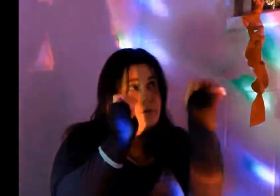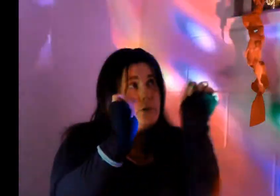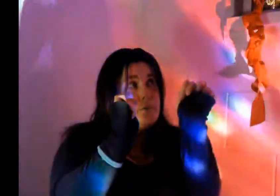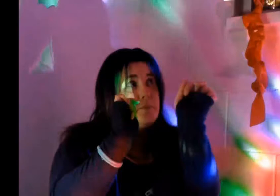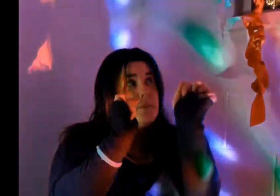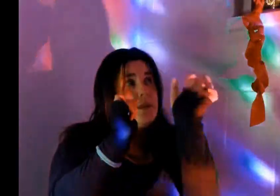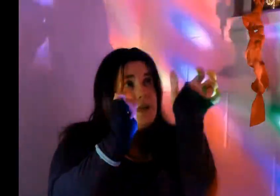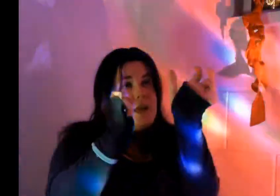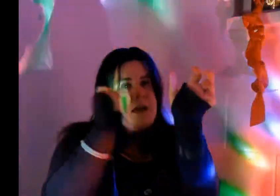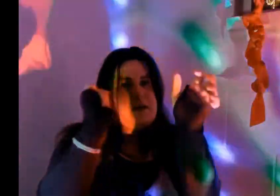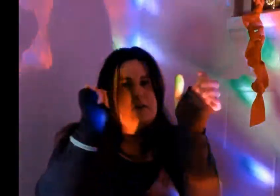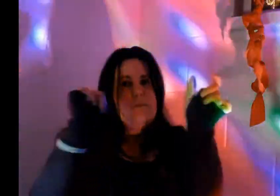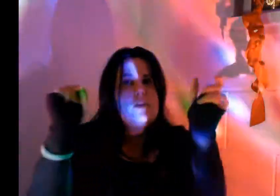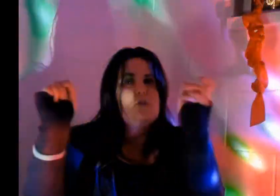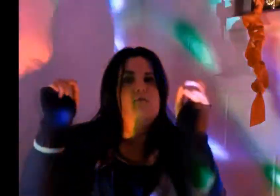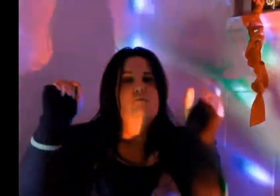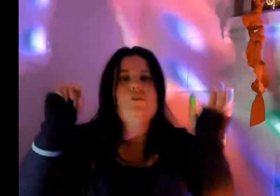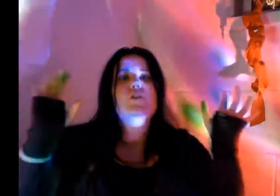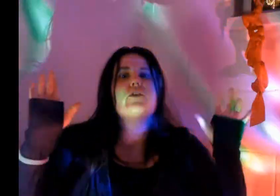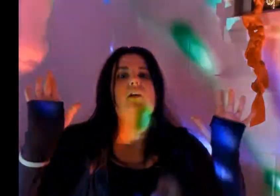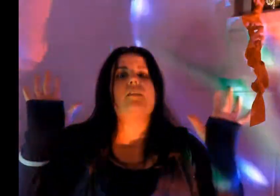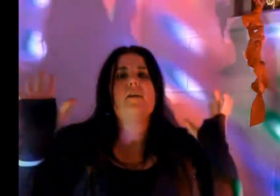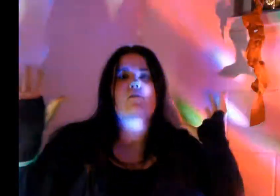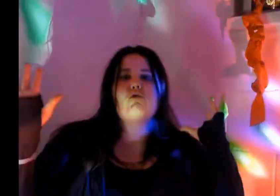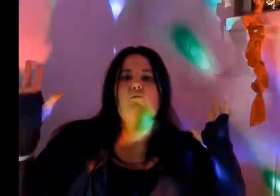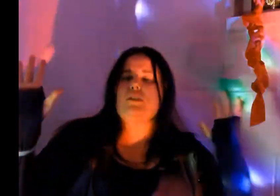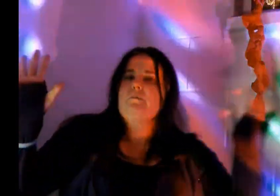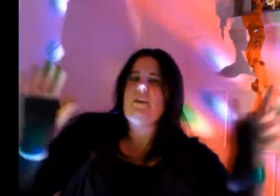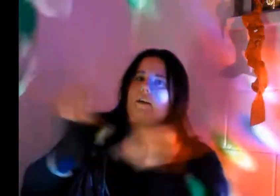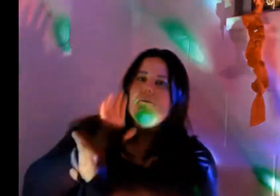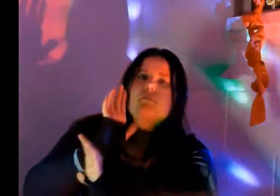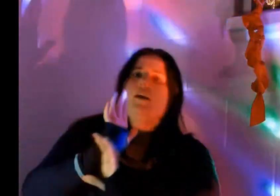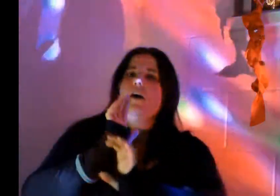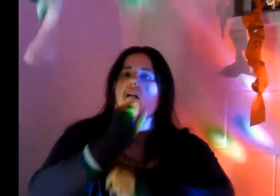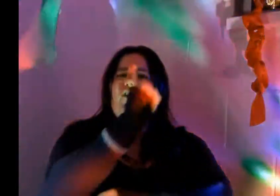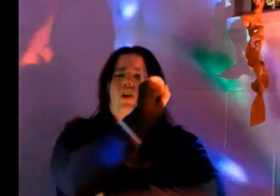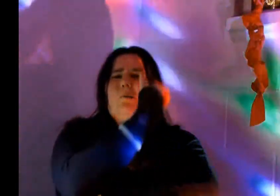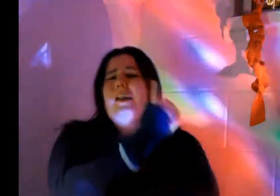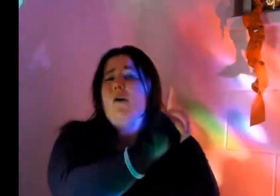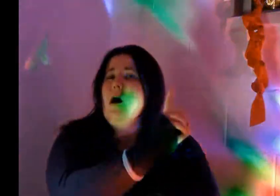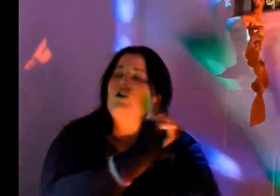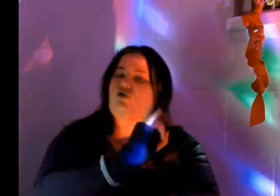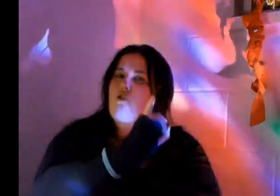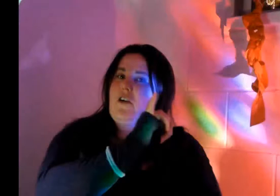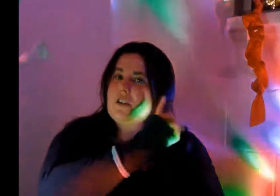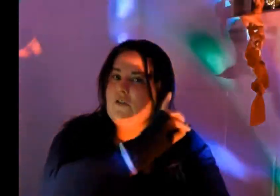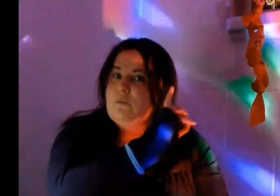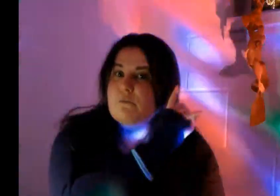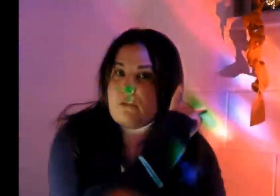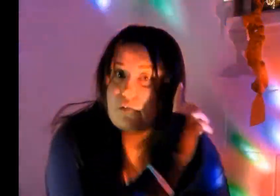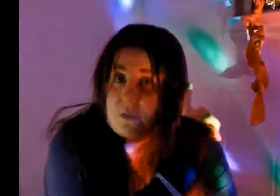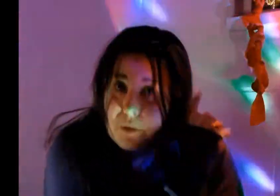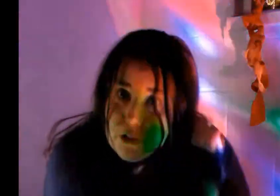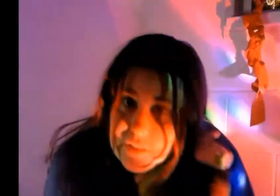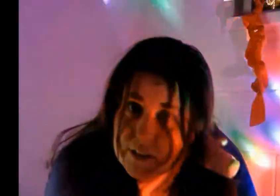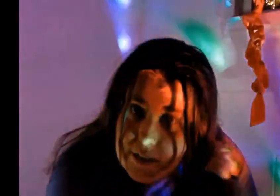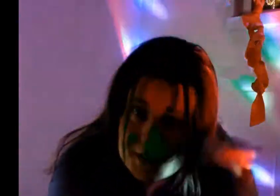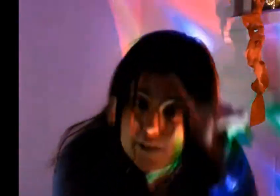room and it'll make you feel like the room is spinning. Although you might not want to try this if you're prone to motion